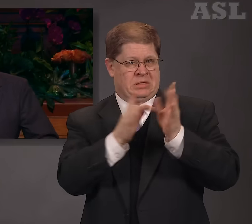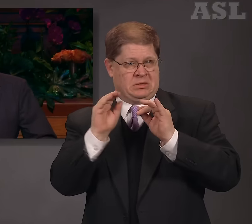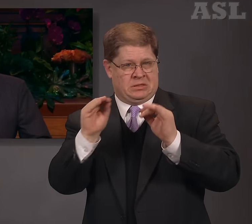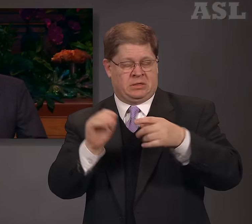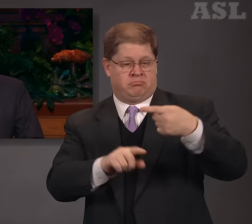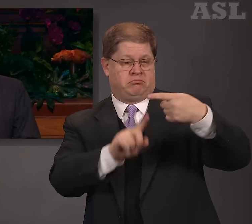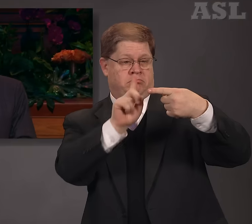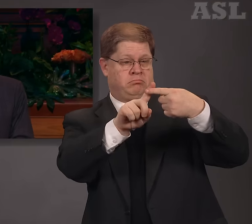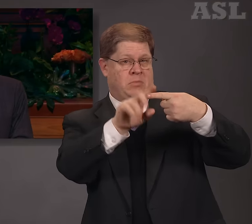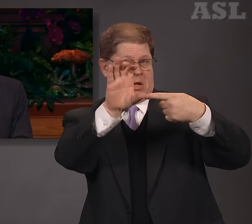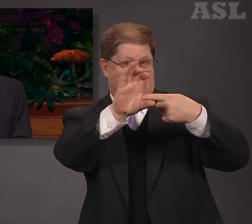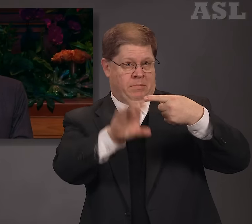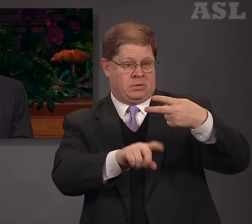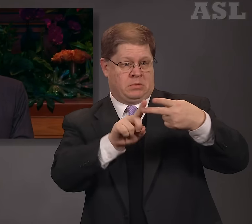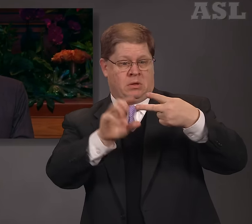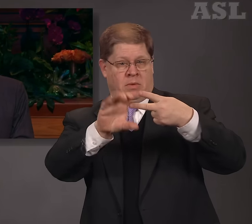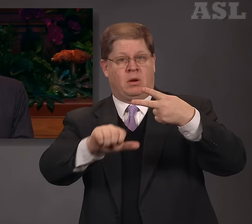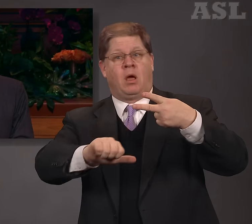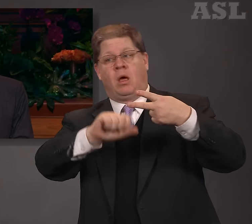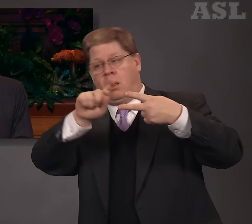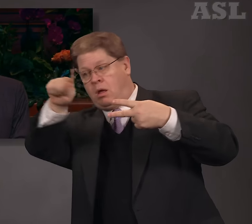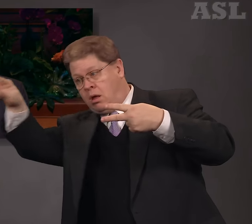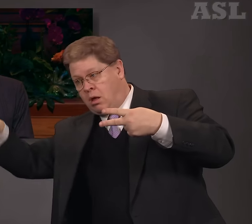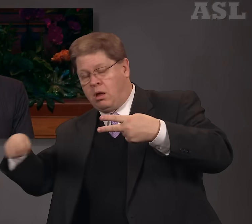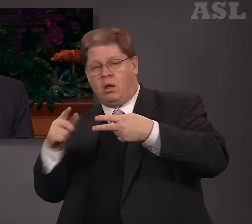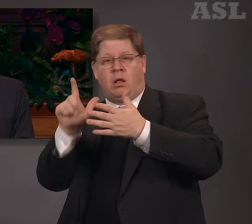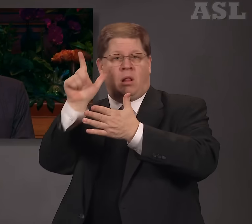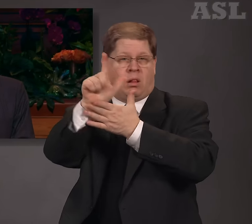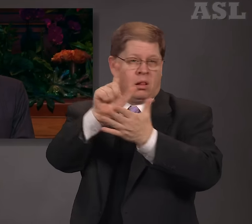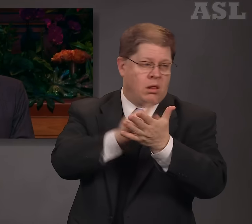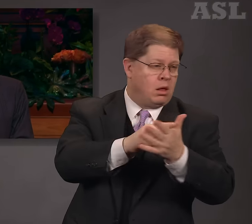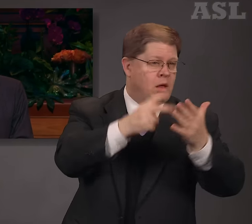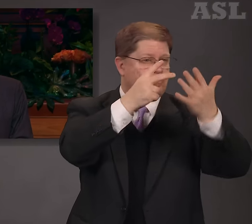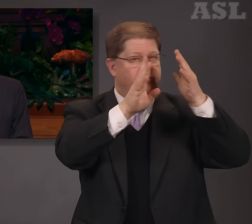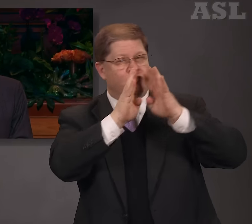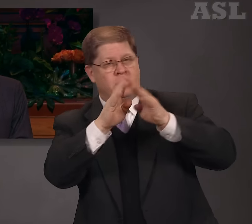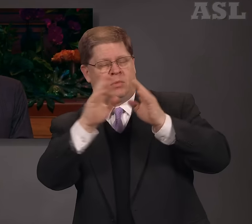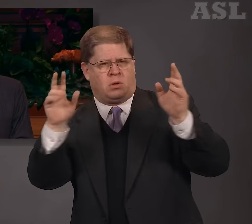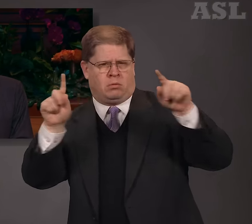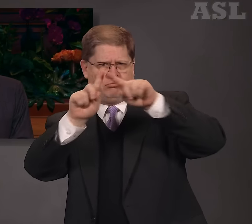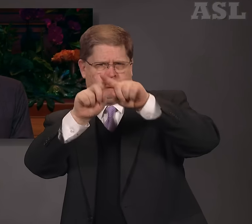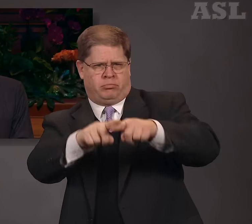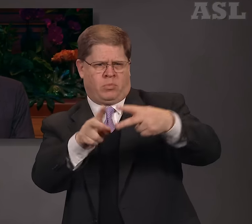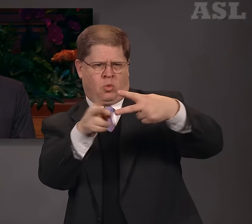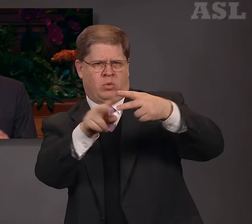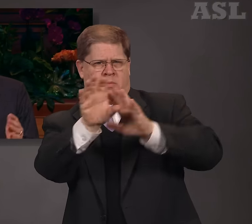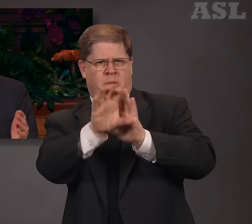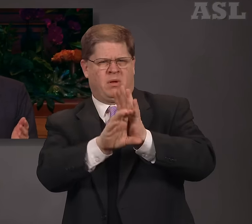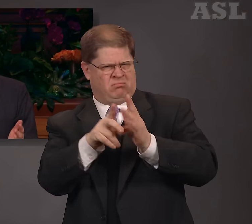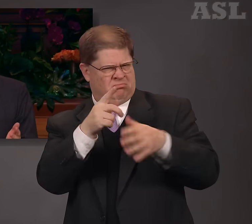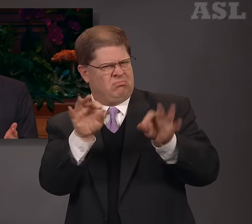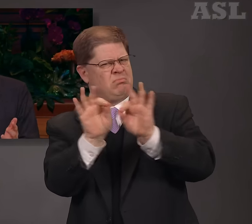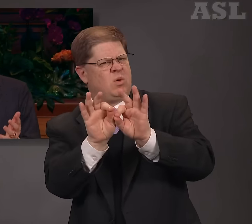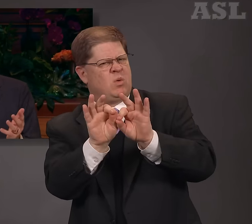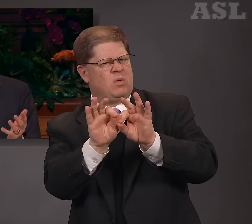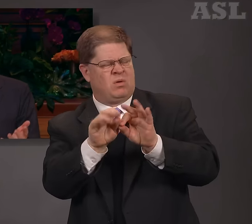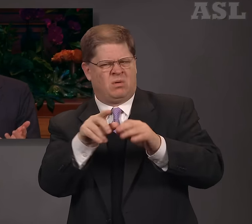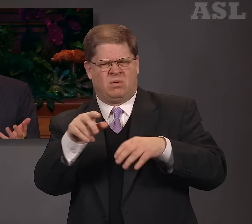further taught, on these two commandments hang all the law and the prophets. This is very instructive. There is an